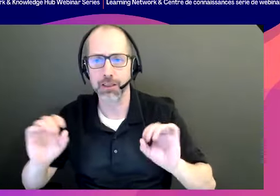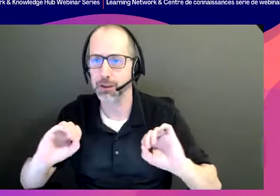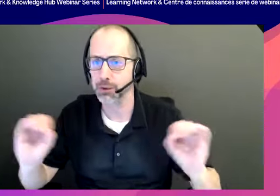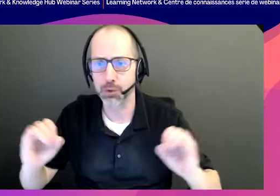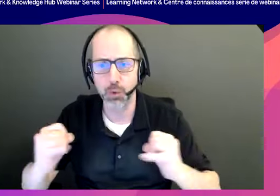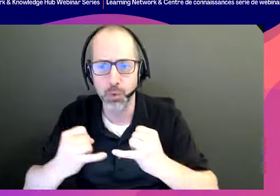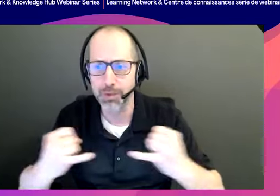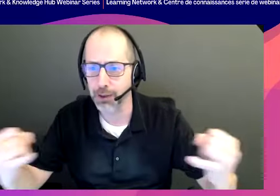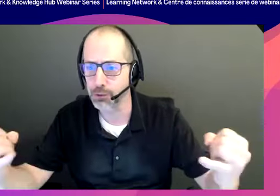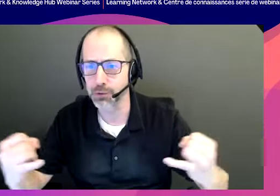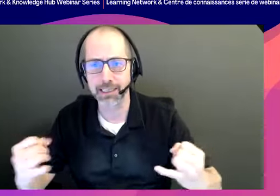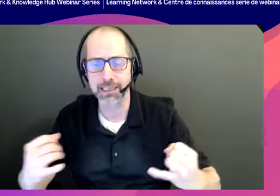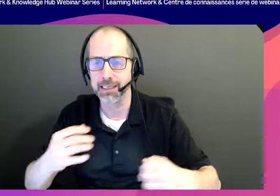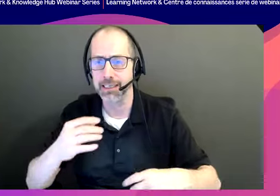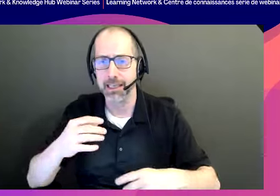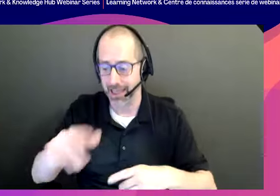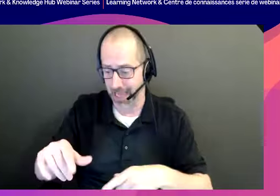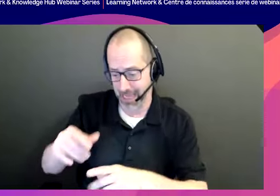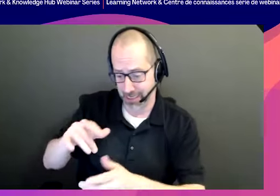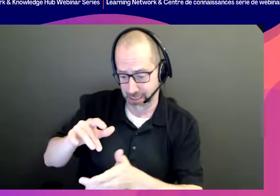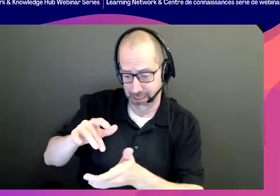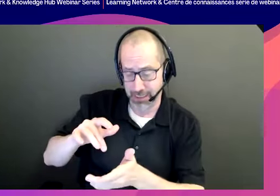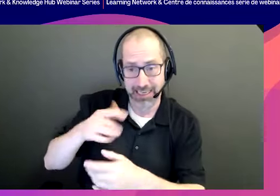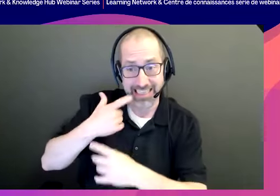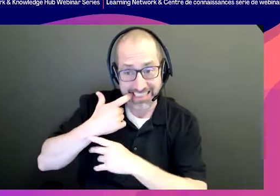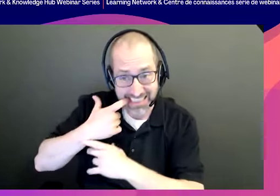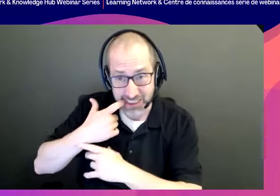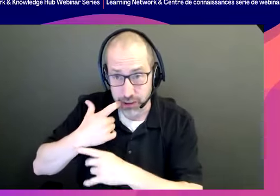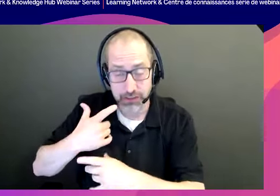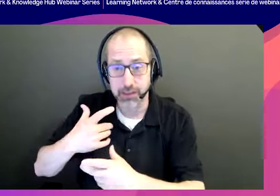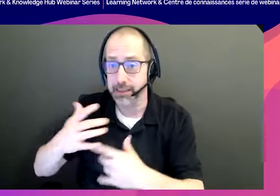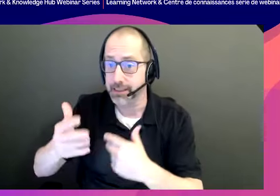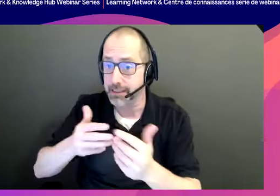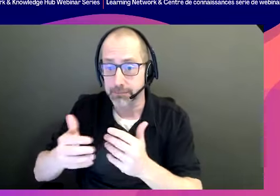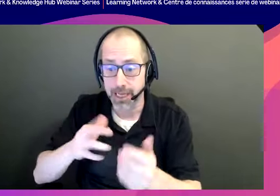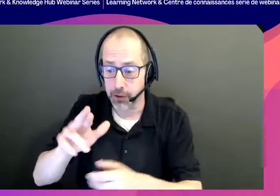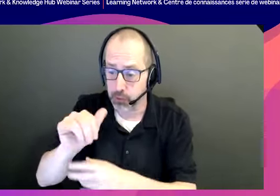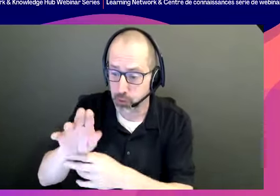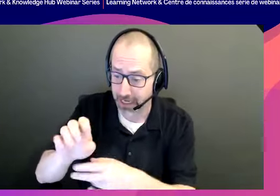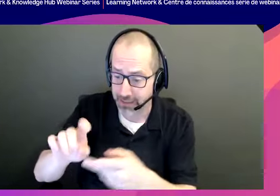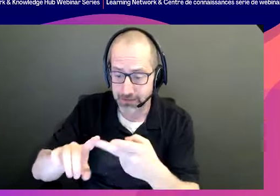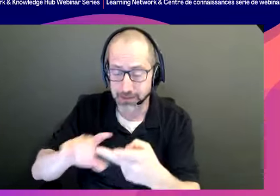are. They don't care how old you are. So our trainings have to be geared to